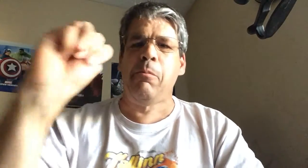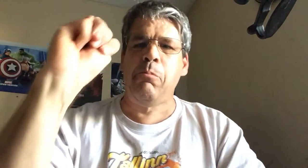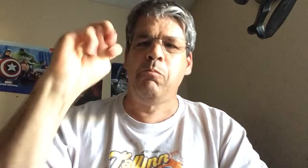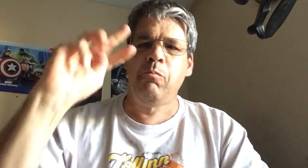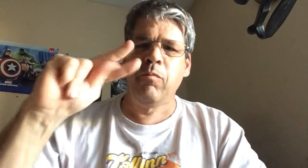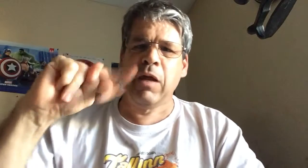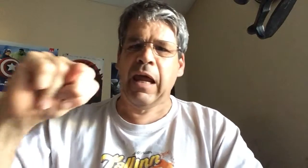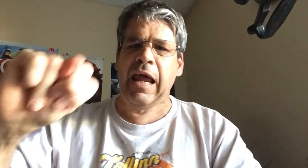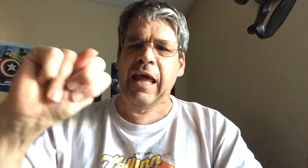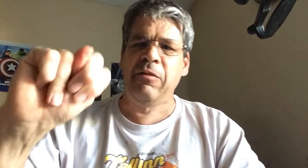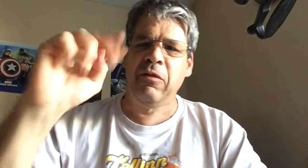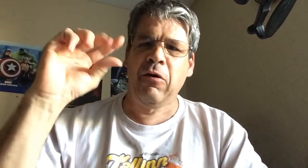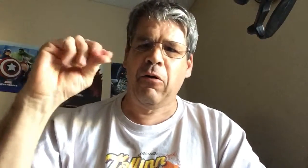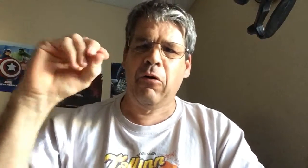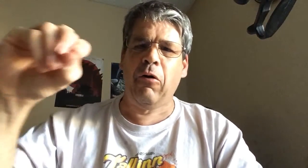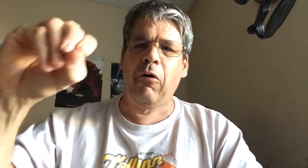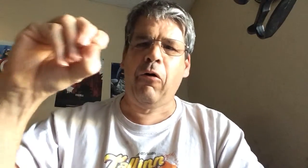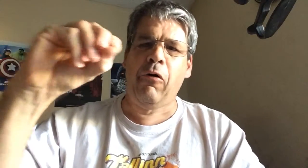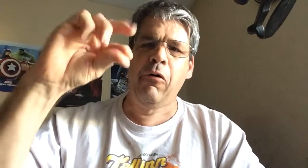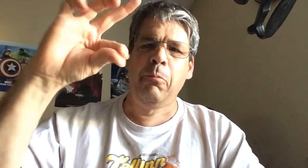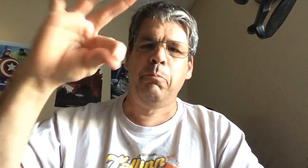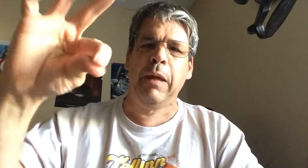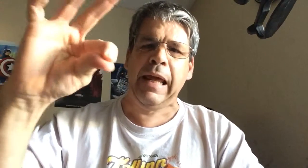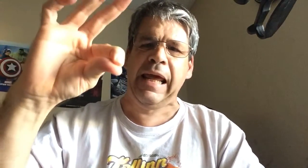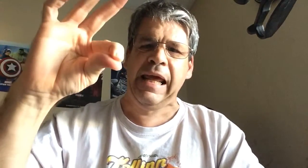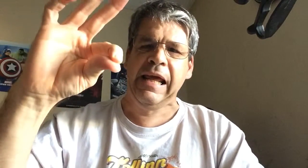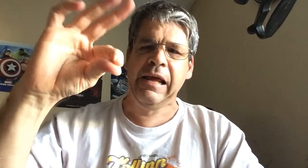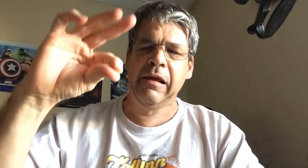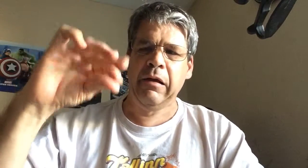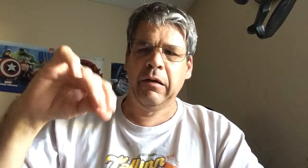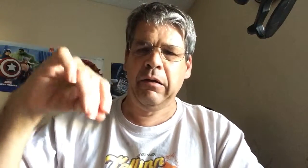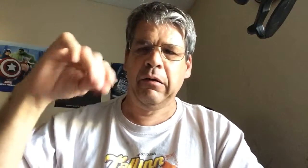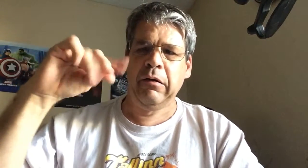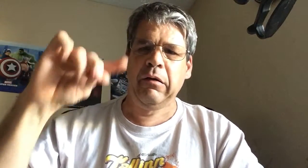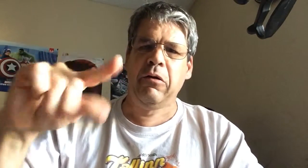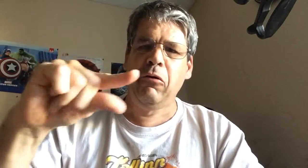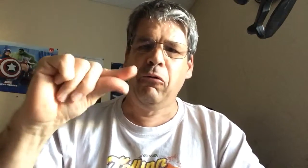M, N, O, P, Q,